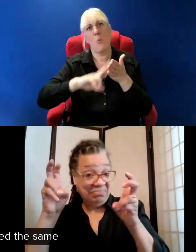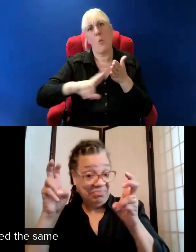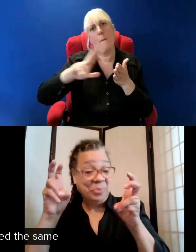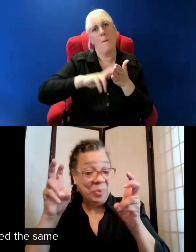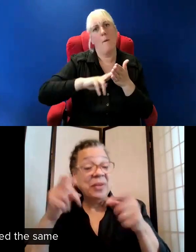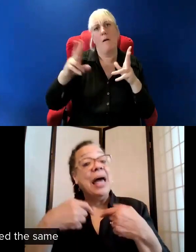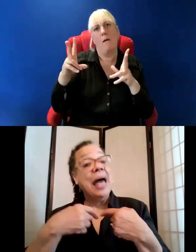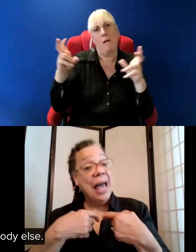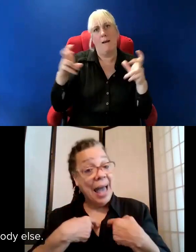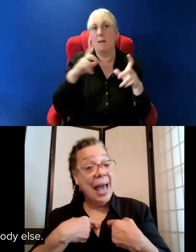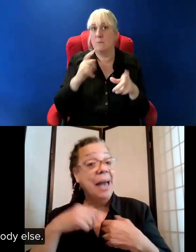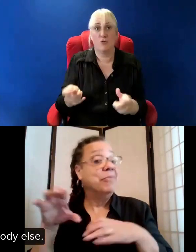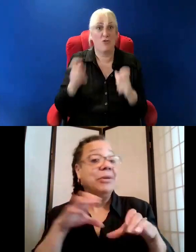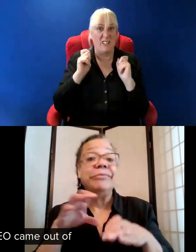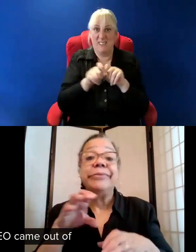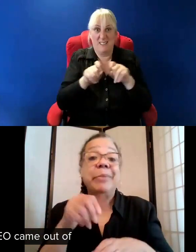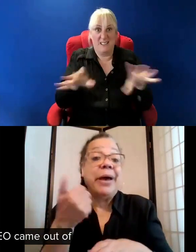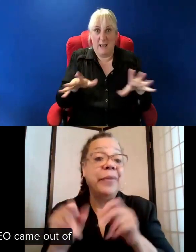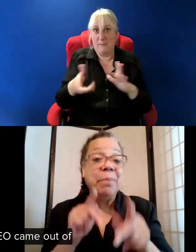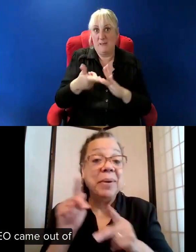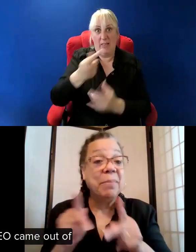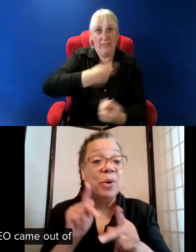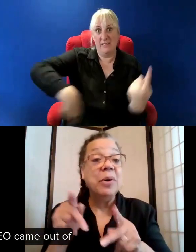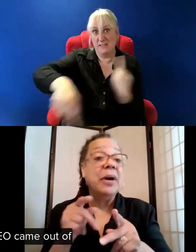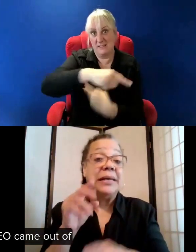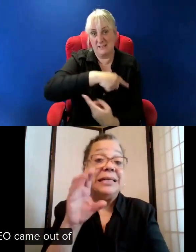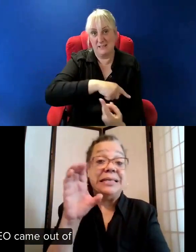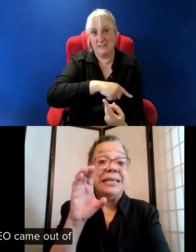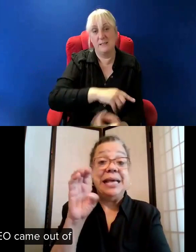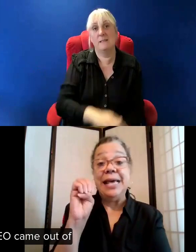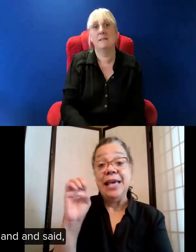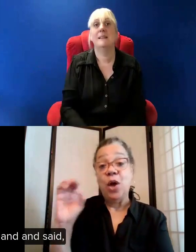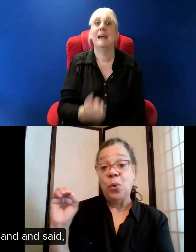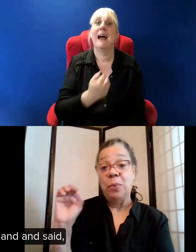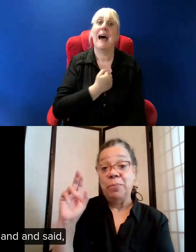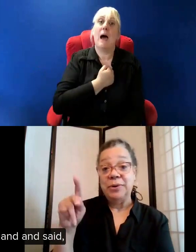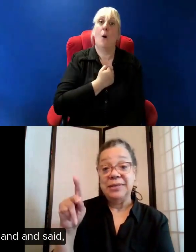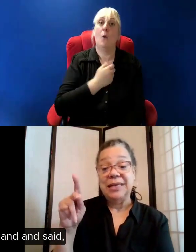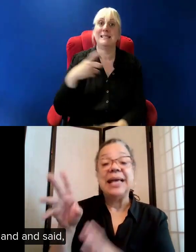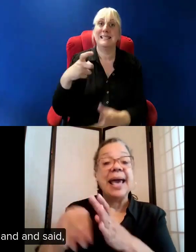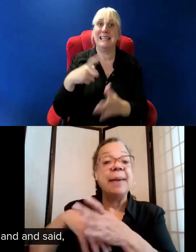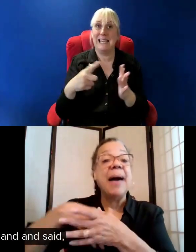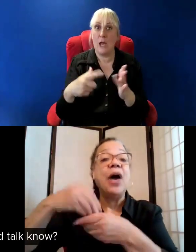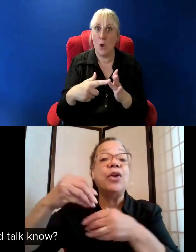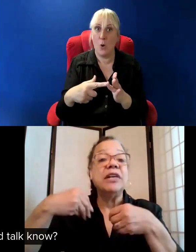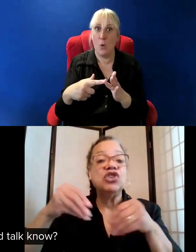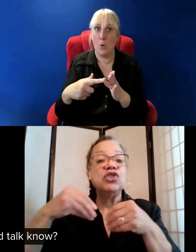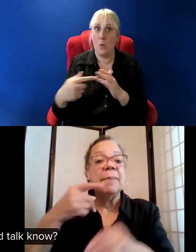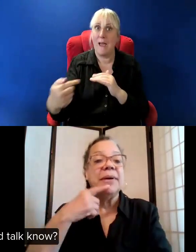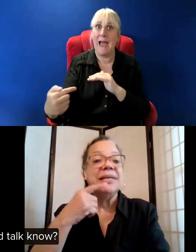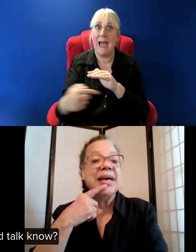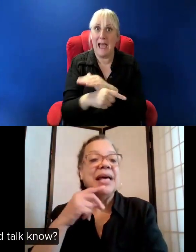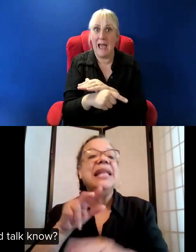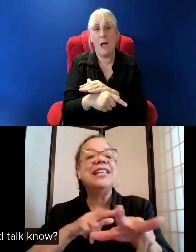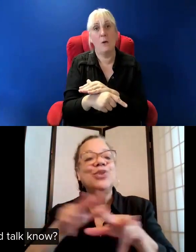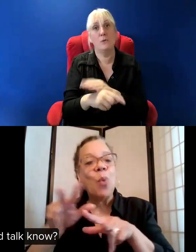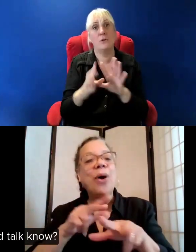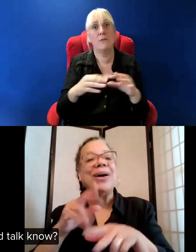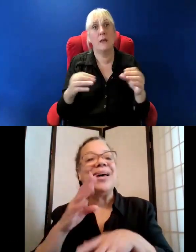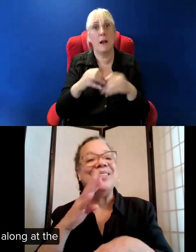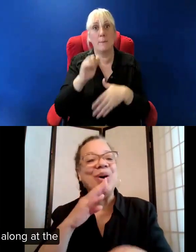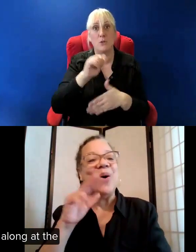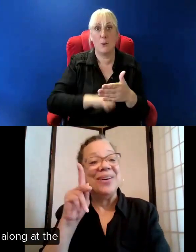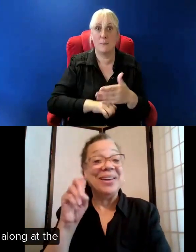I'm treated the same as everybody else, because our CEO came out of our club shop and said, let's walk and talk, Kerry.